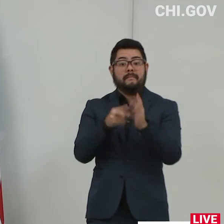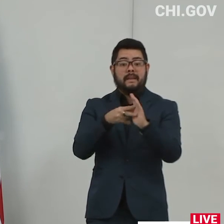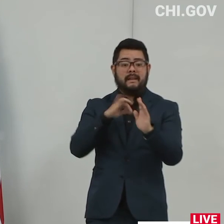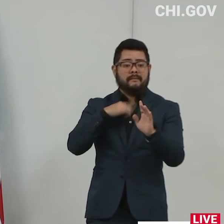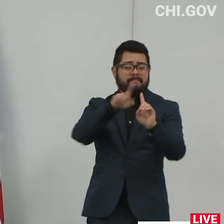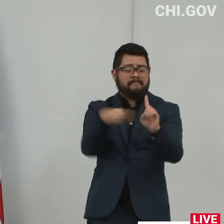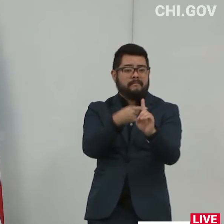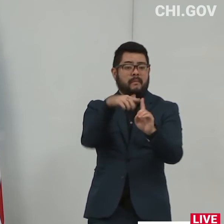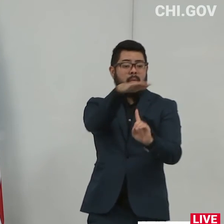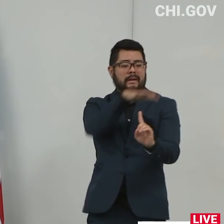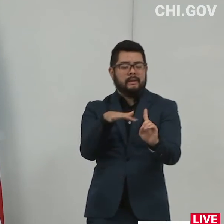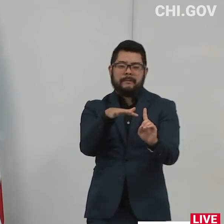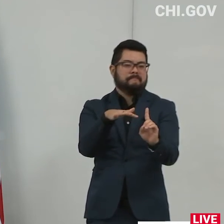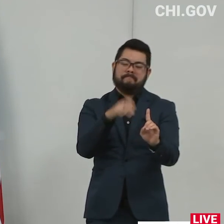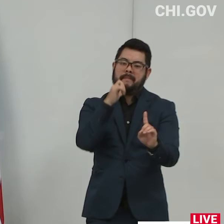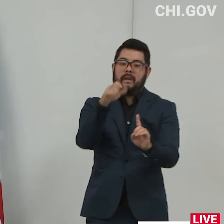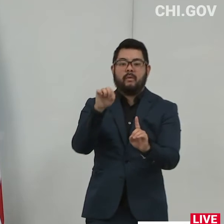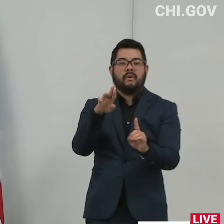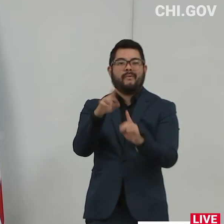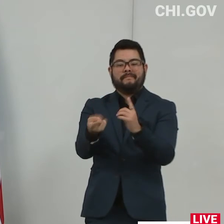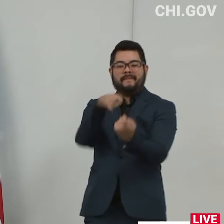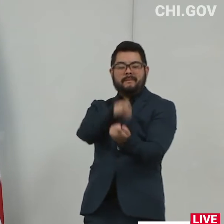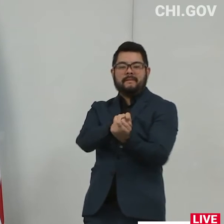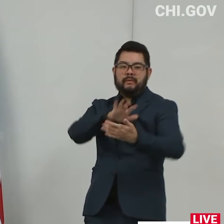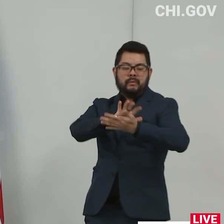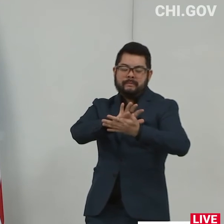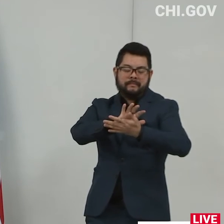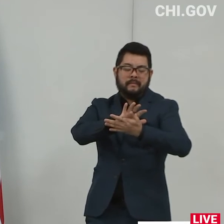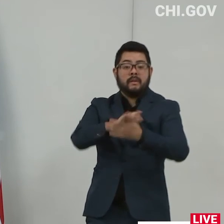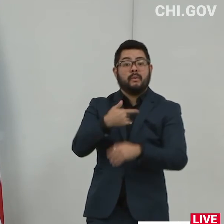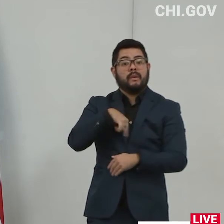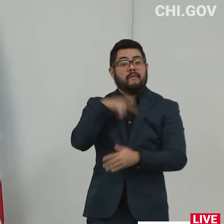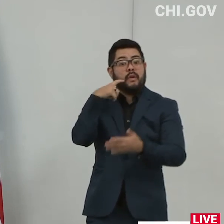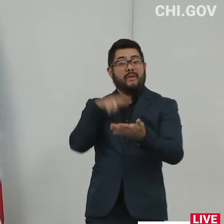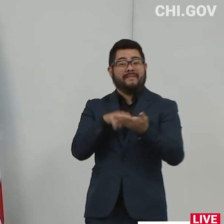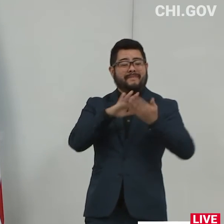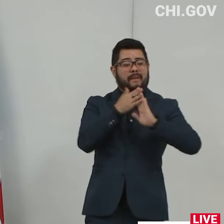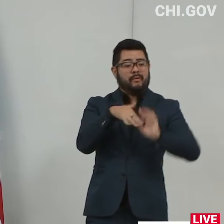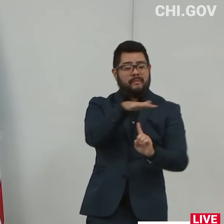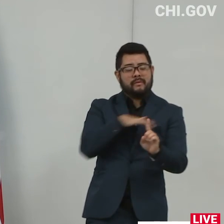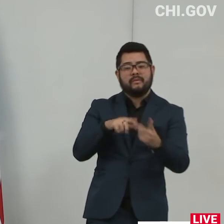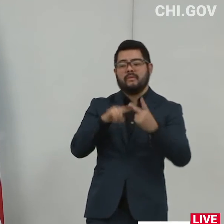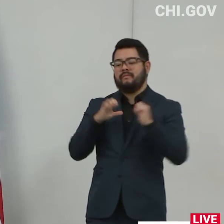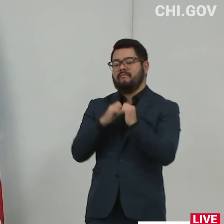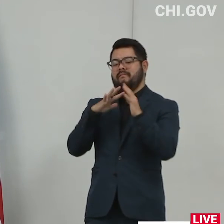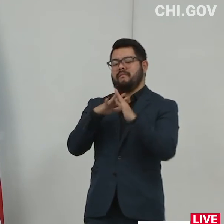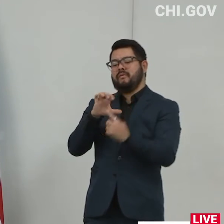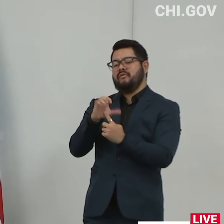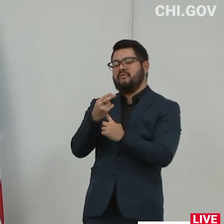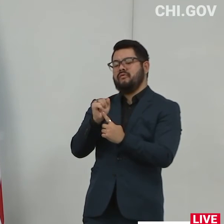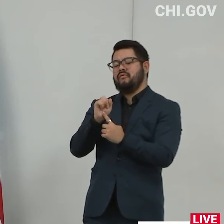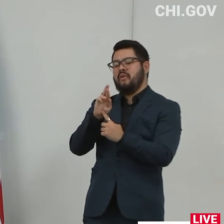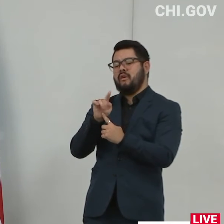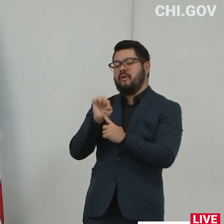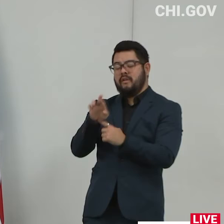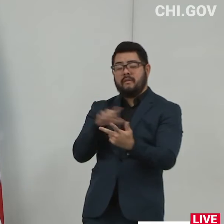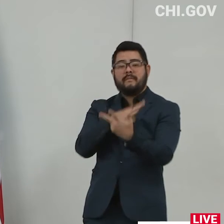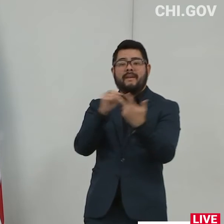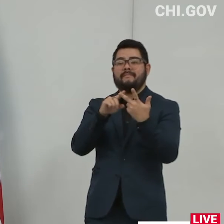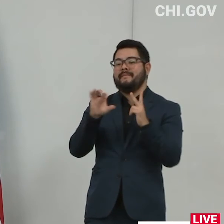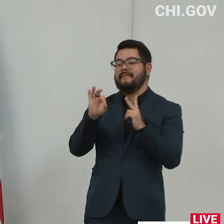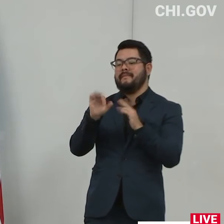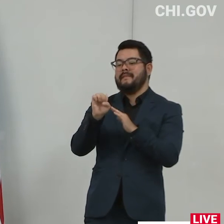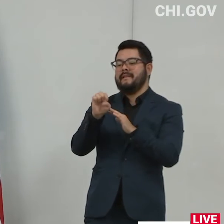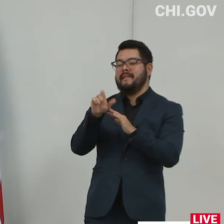one part of the city or one type of school. We've seen improvements in neighborhood schools, charter schools, as well as selective enrollment